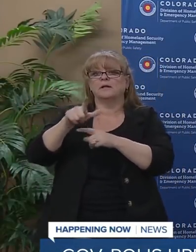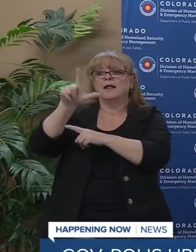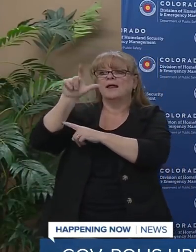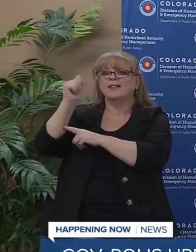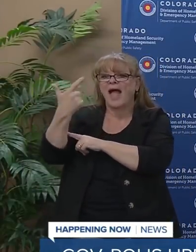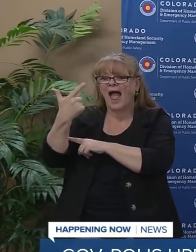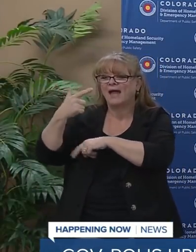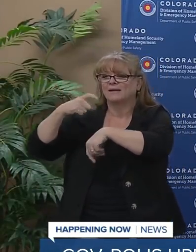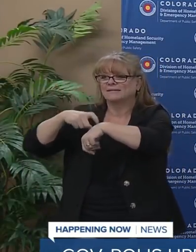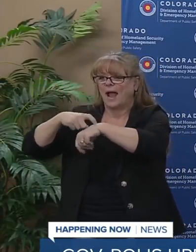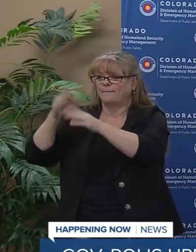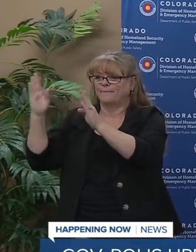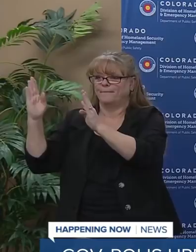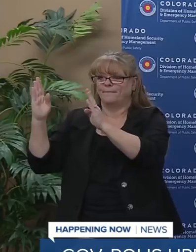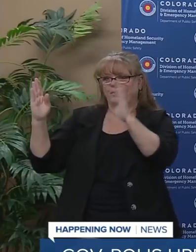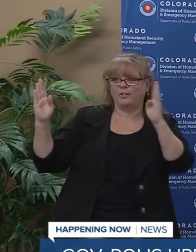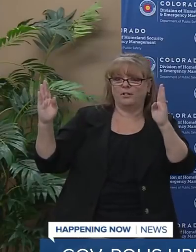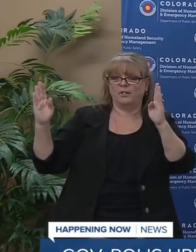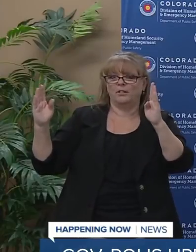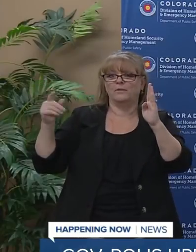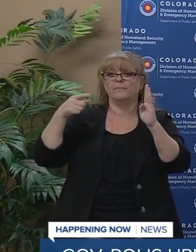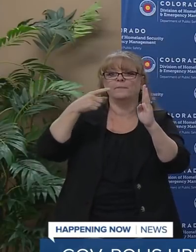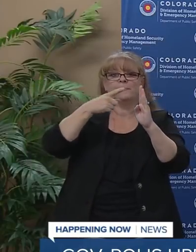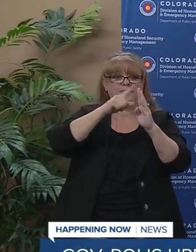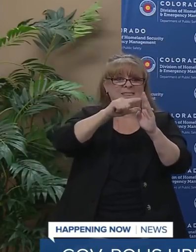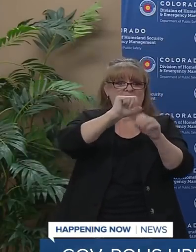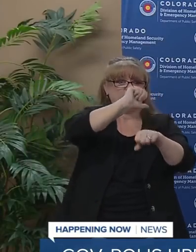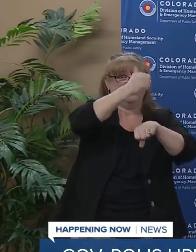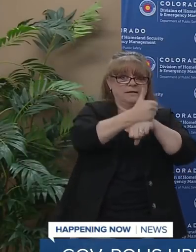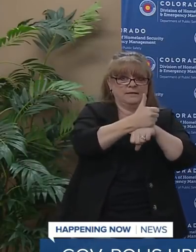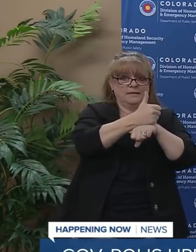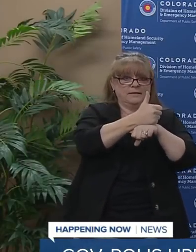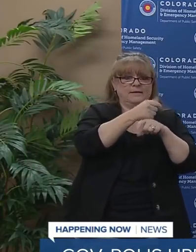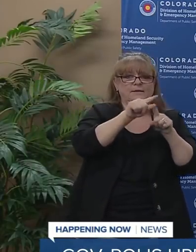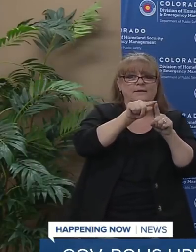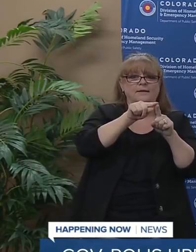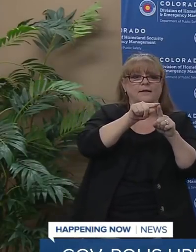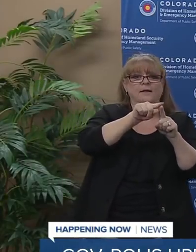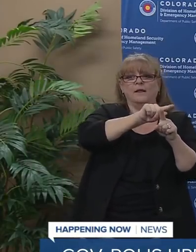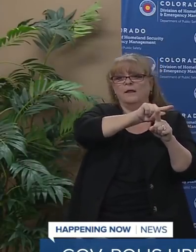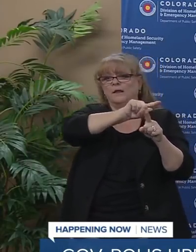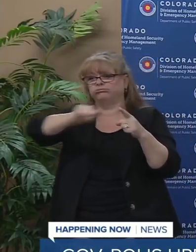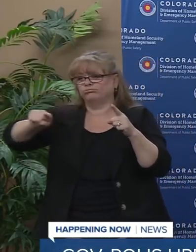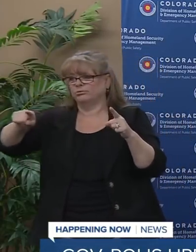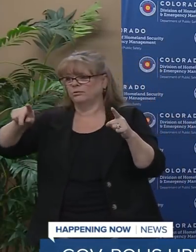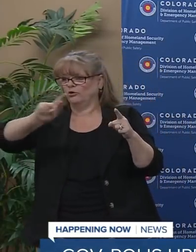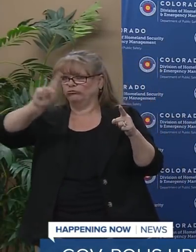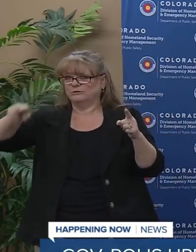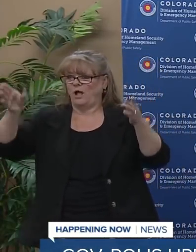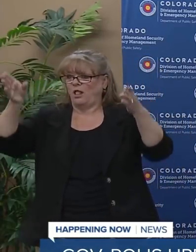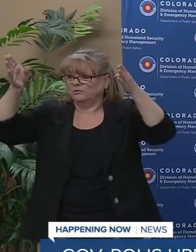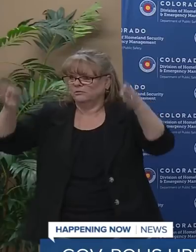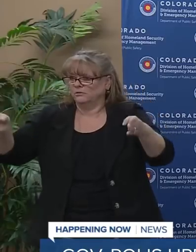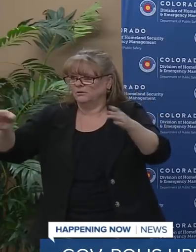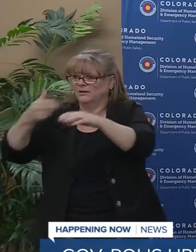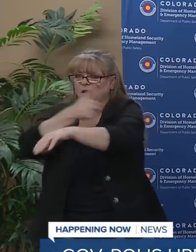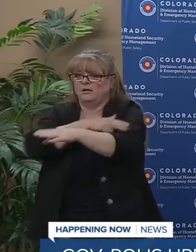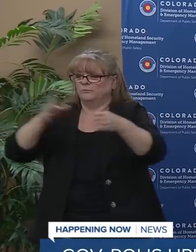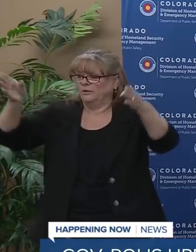measure and when it has any effect on hospitalization. That can be 12 to 15 days. So